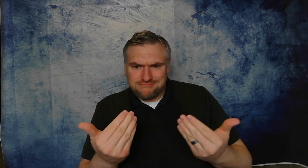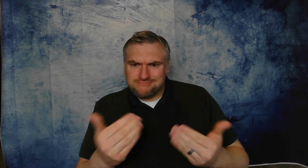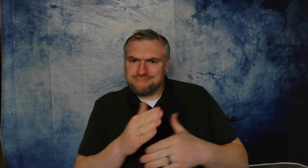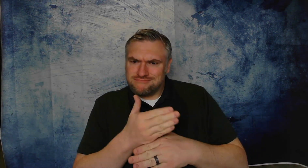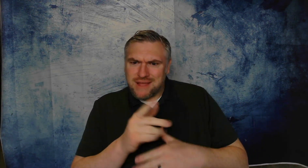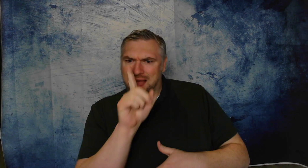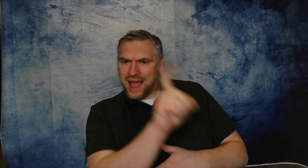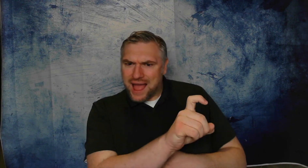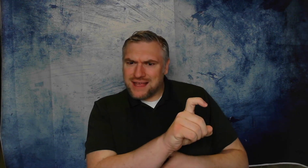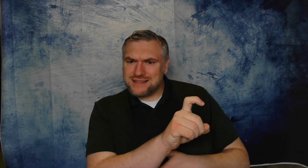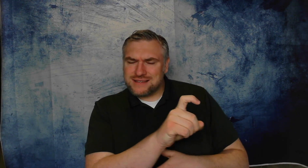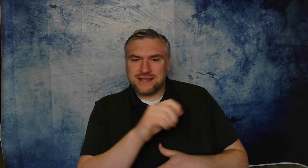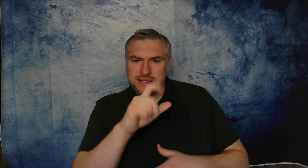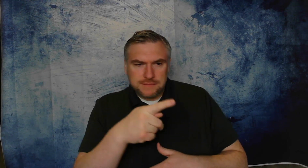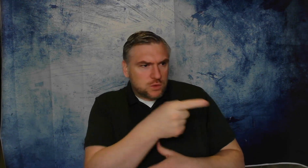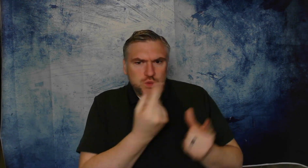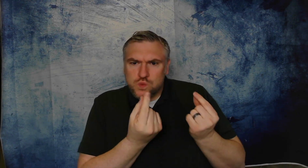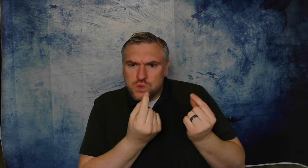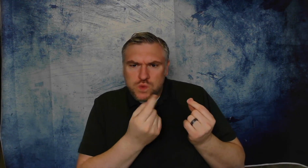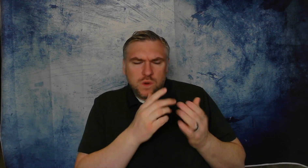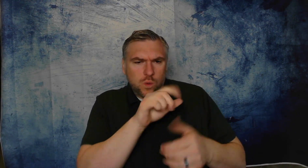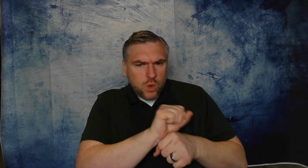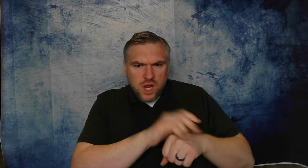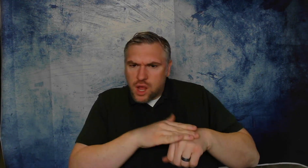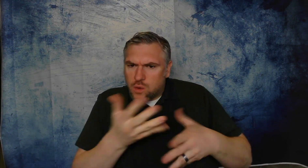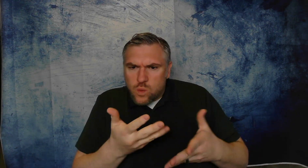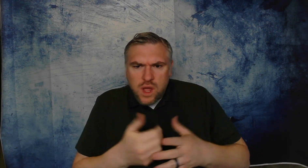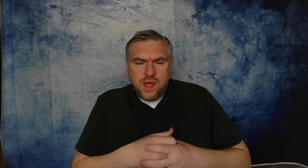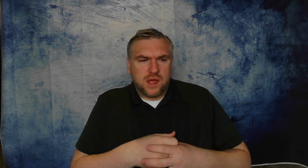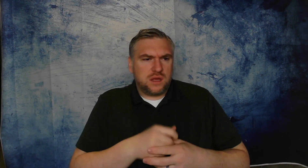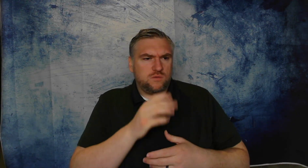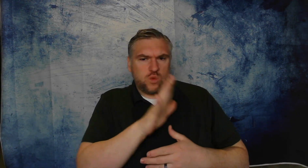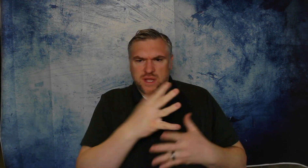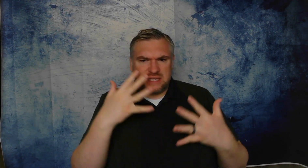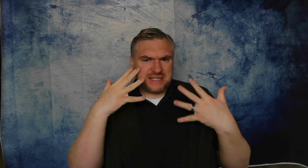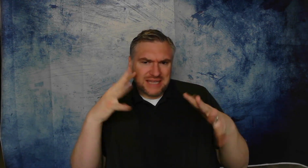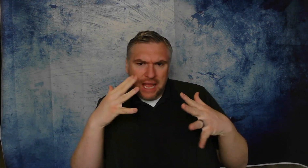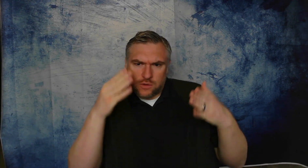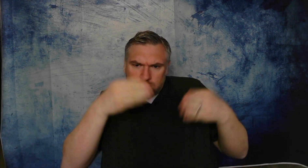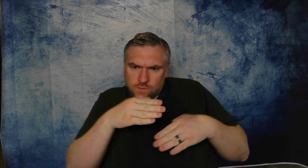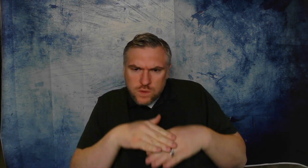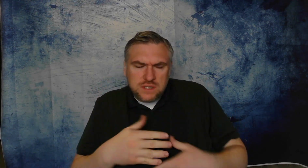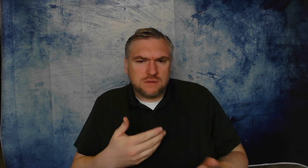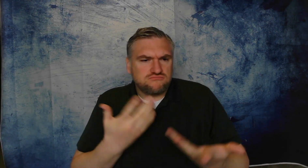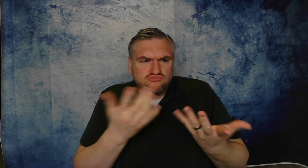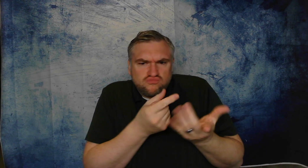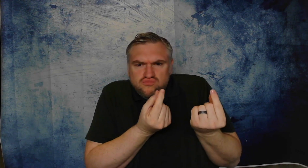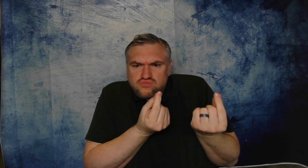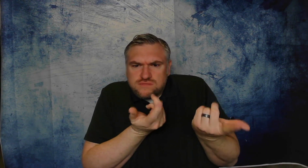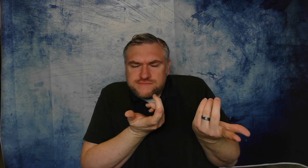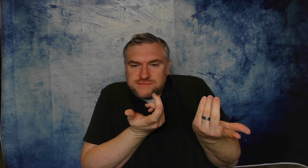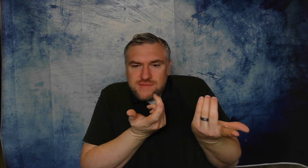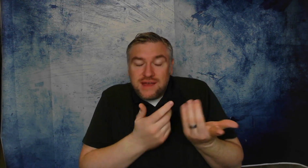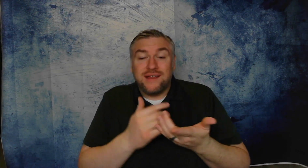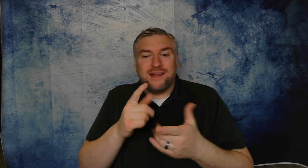Also, teachers, go ahead. In your part of the sharing is to ask the SLPs, what are you working on? What sounds are you focusing on? What are you